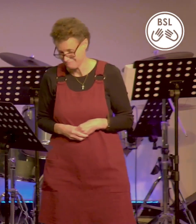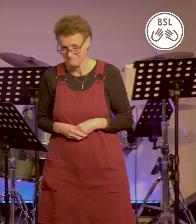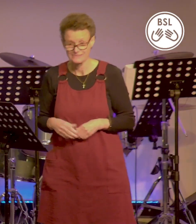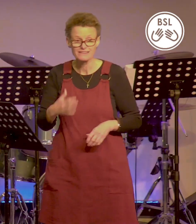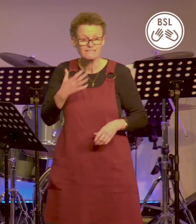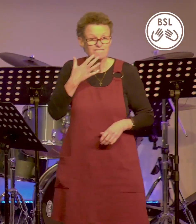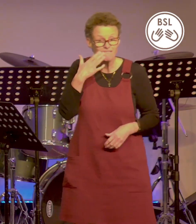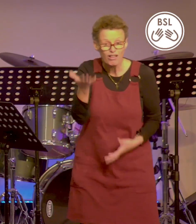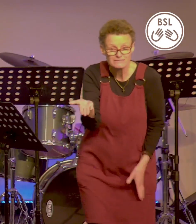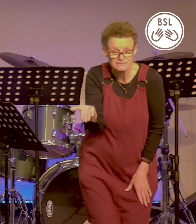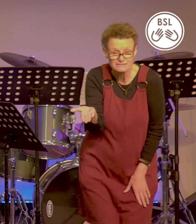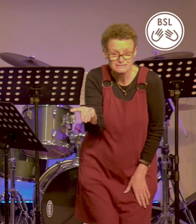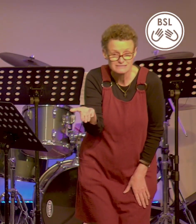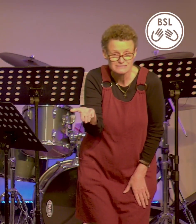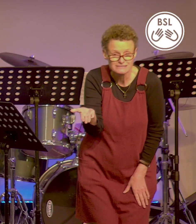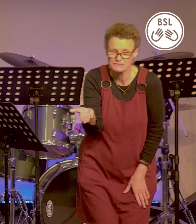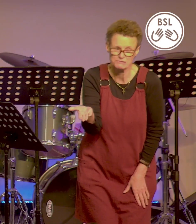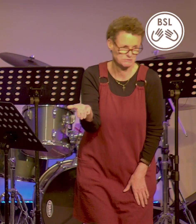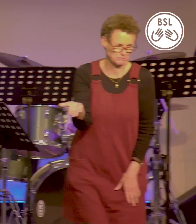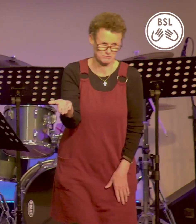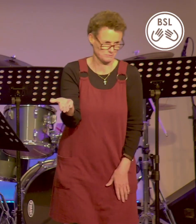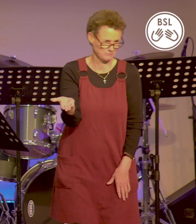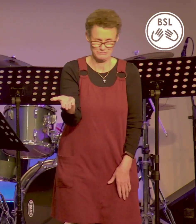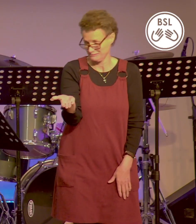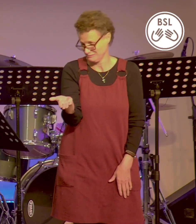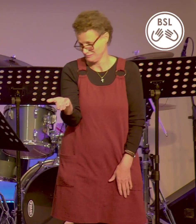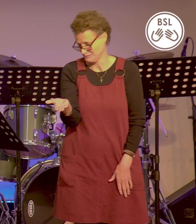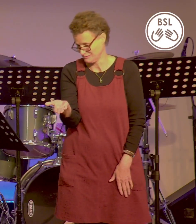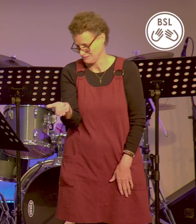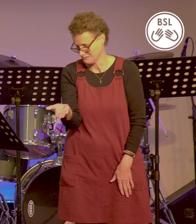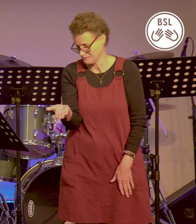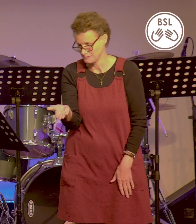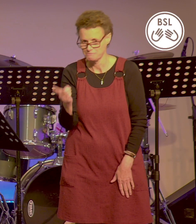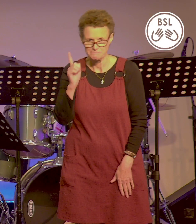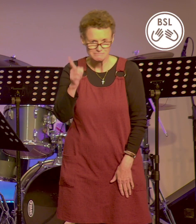was complaining at him. Was it his fault? Of course it wasn't.